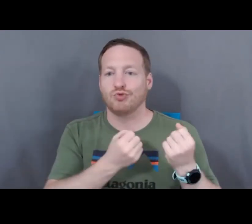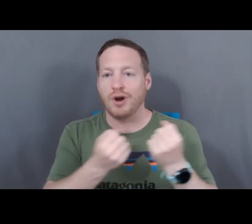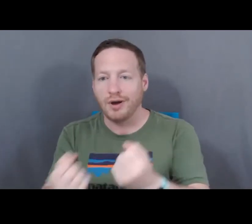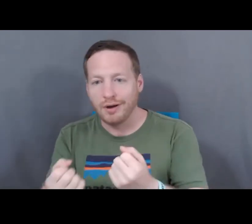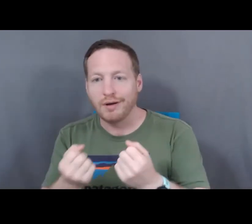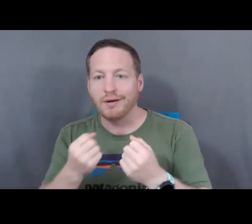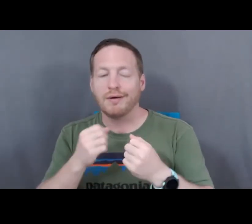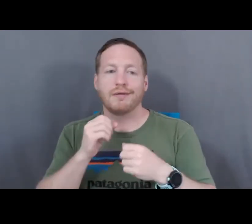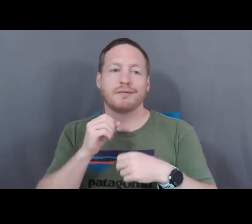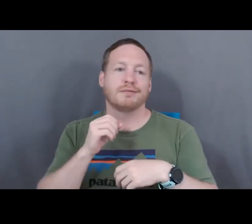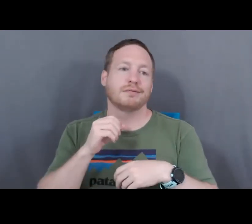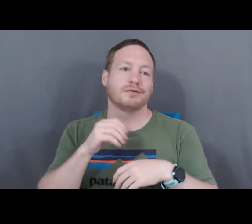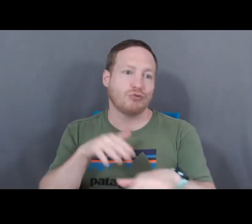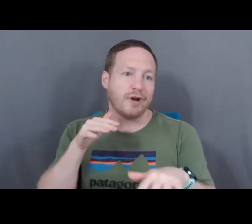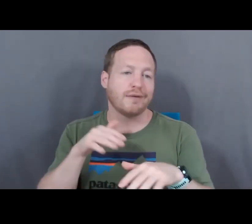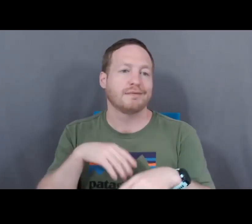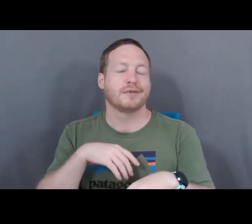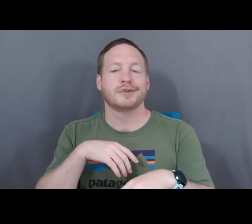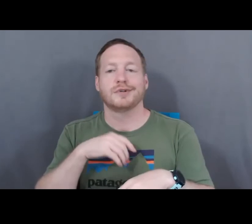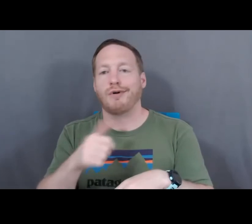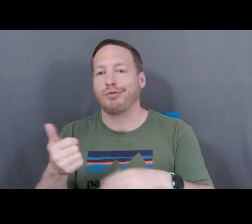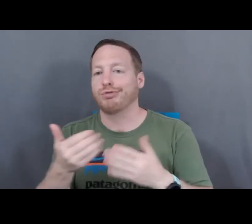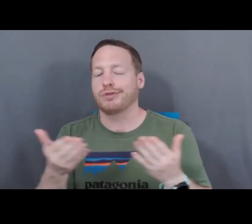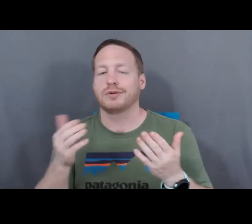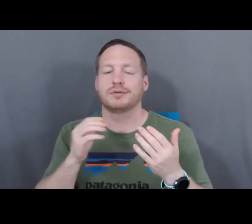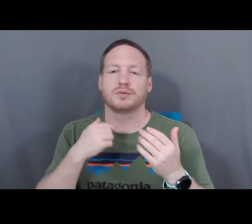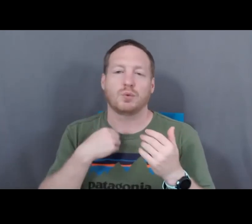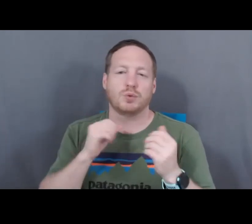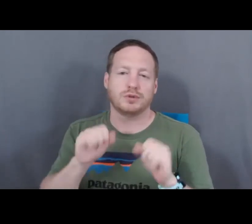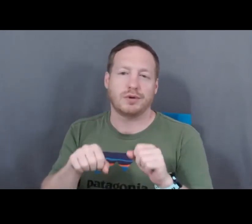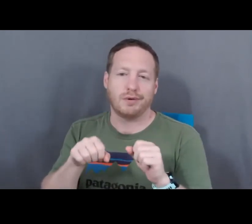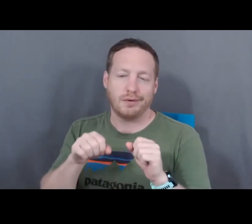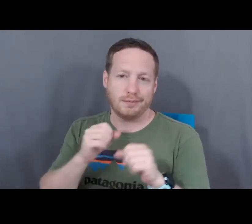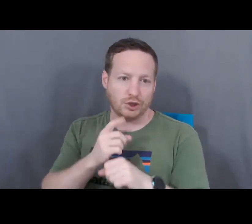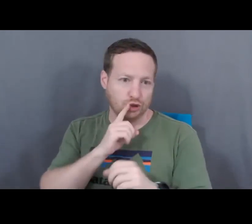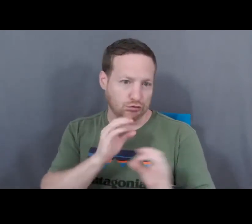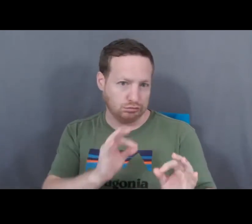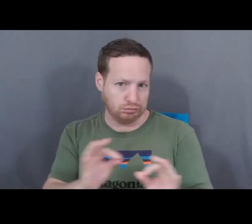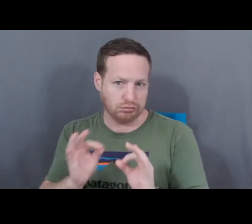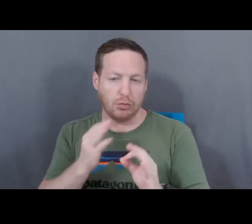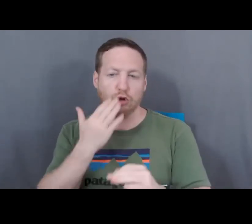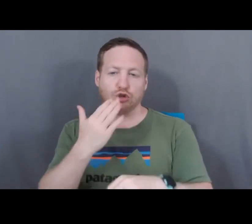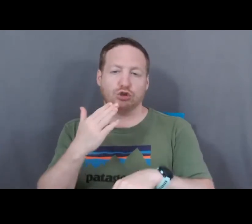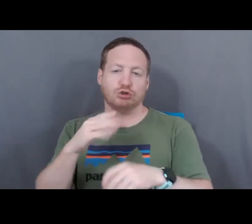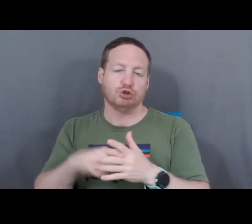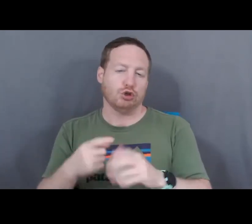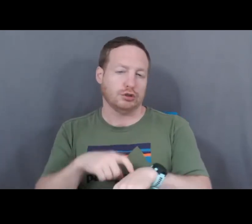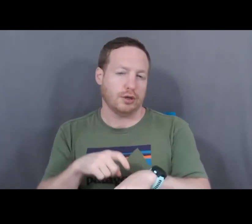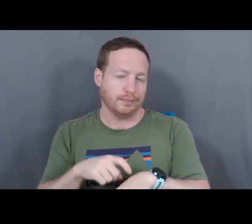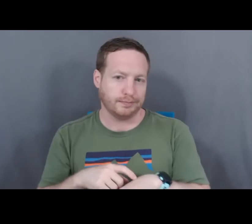person, then you have drive time and traffic and all of those other things that get in the way logistically.